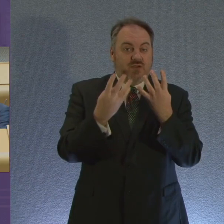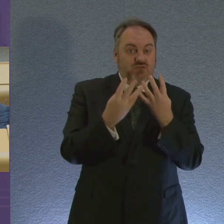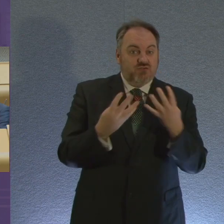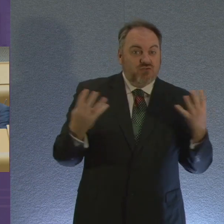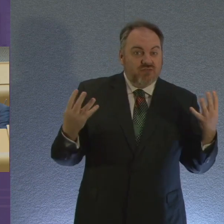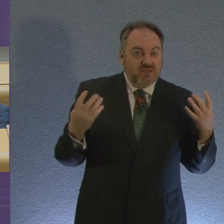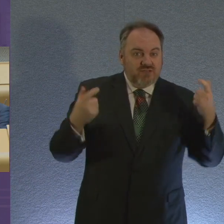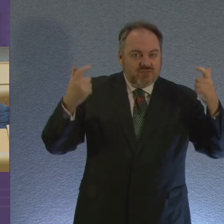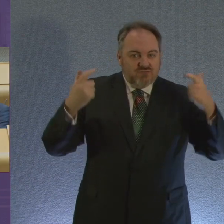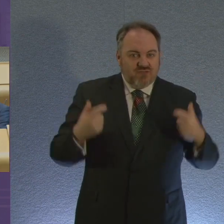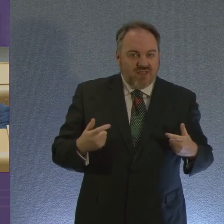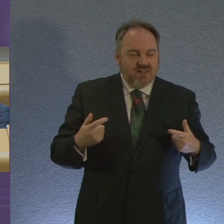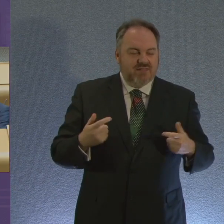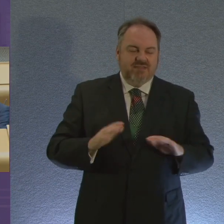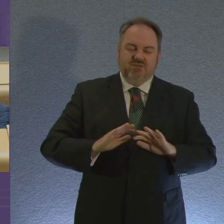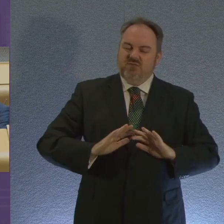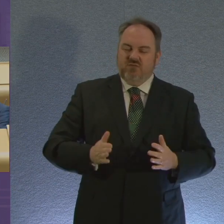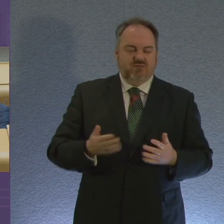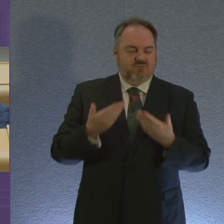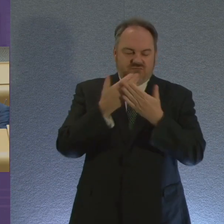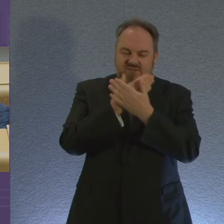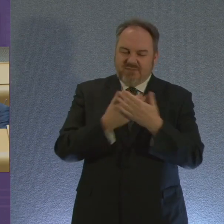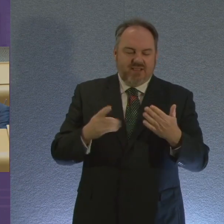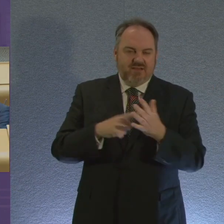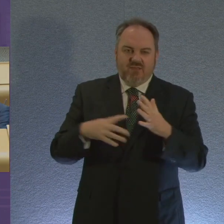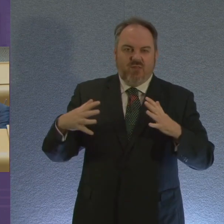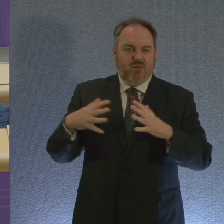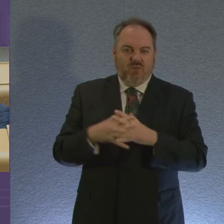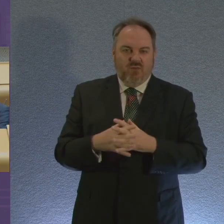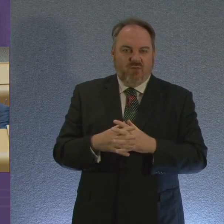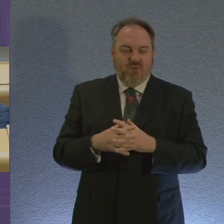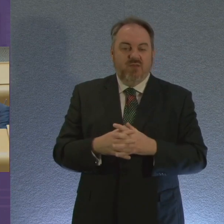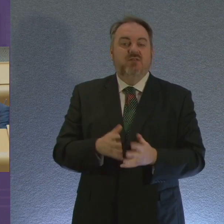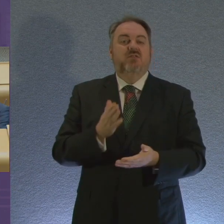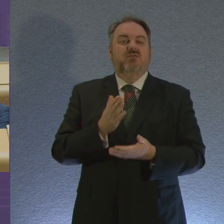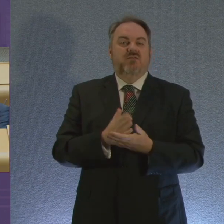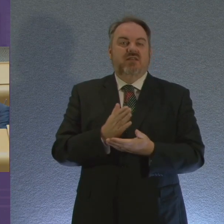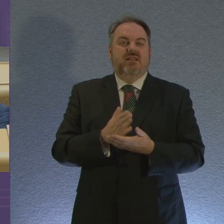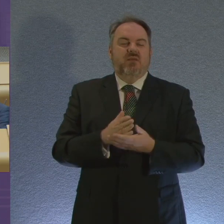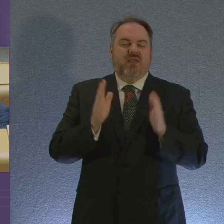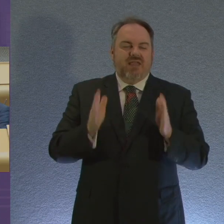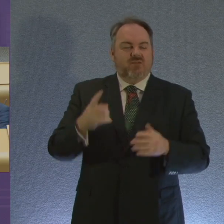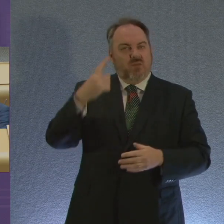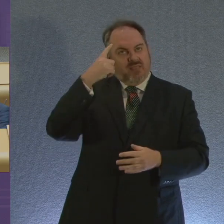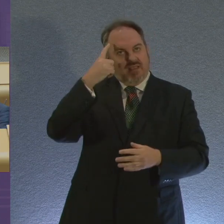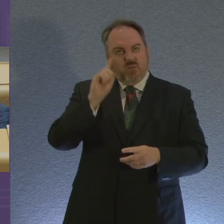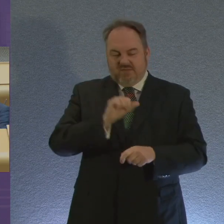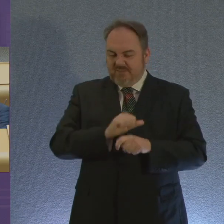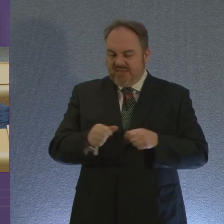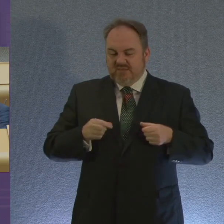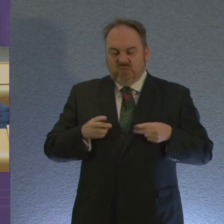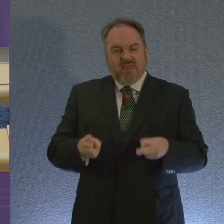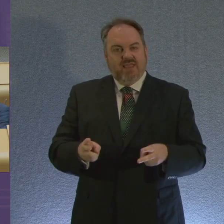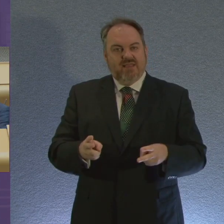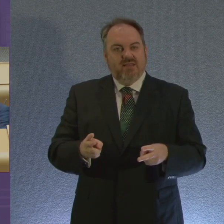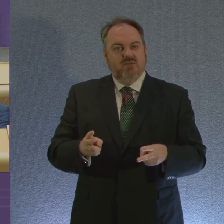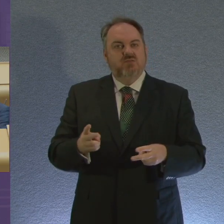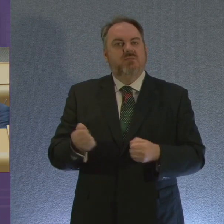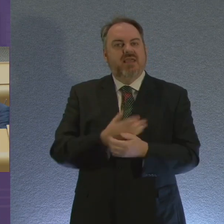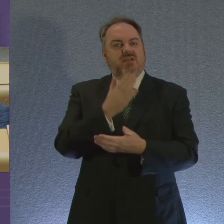Secretary's assurance that he will amend this at stage 2 to seek further discussions on a practical, achievable solution which upholds human rights.